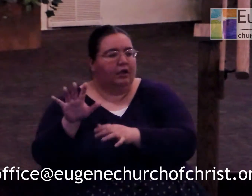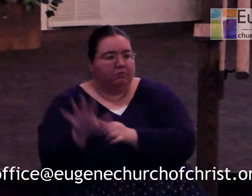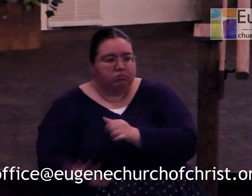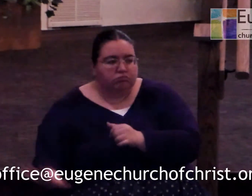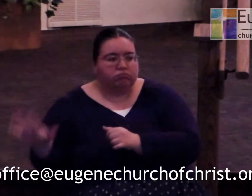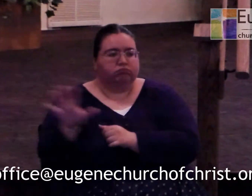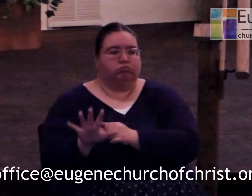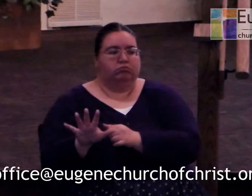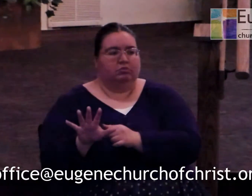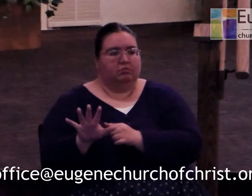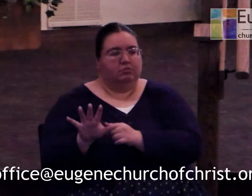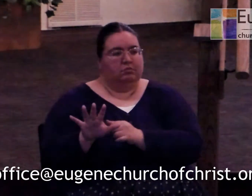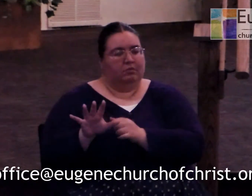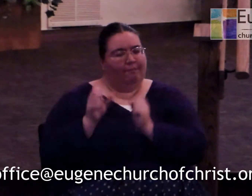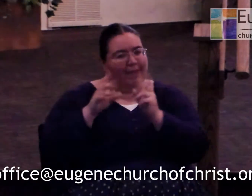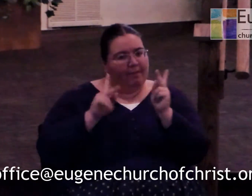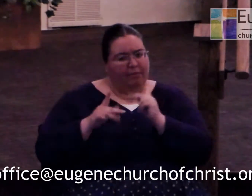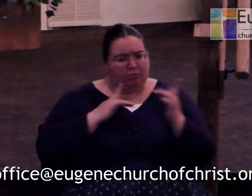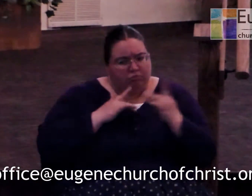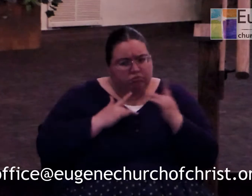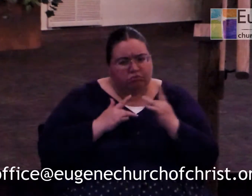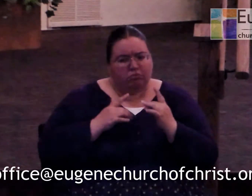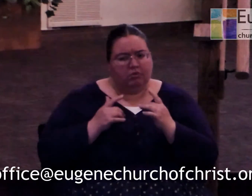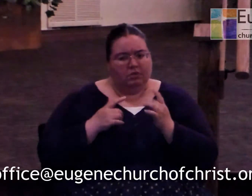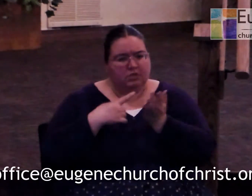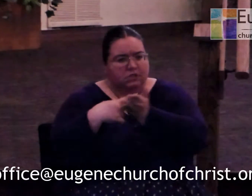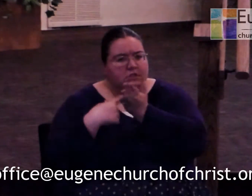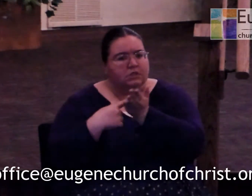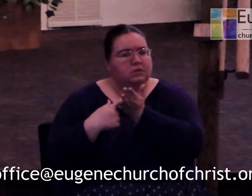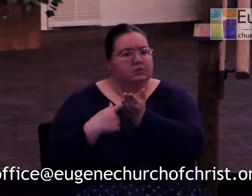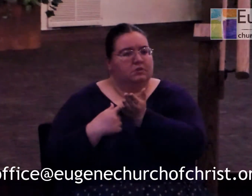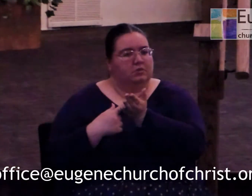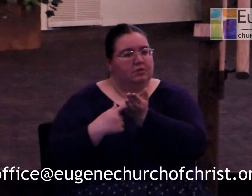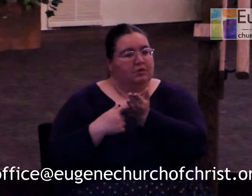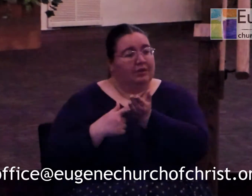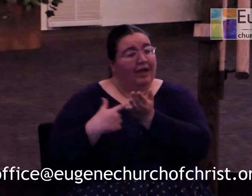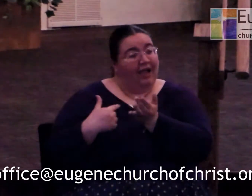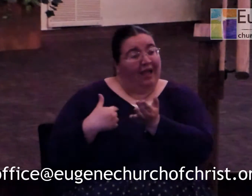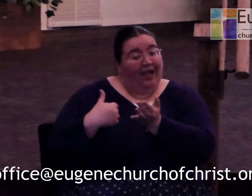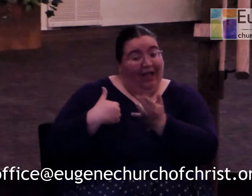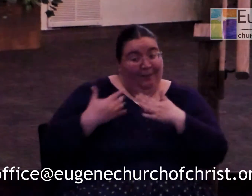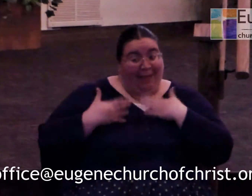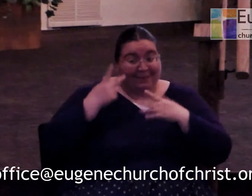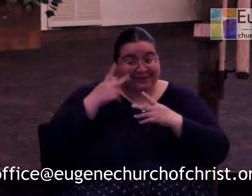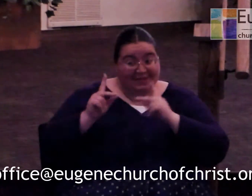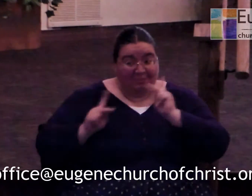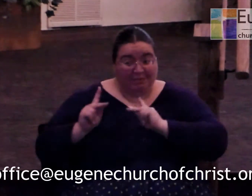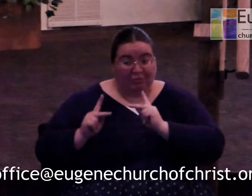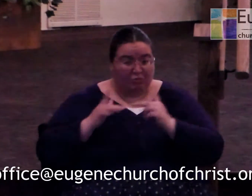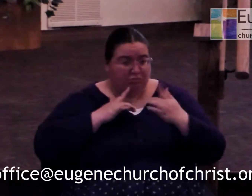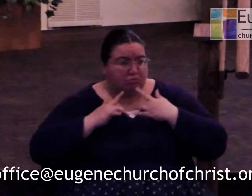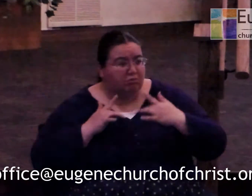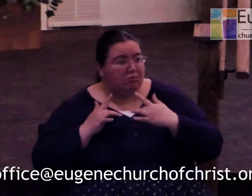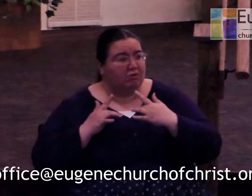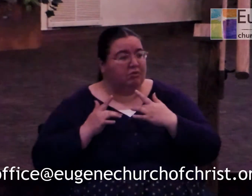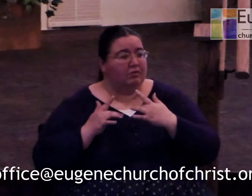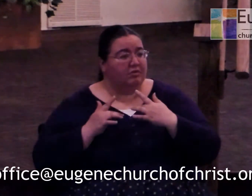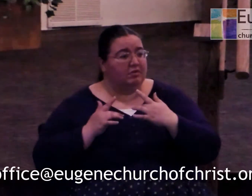that. But it shouldn't take that. And that, as bad as it is, they will rebuild.